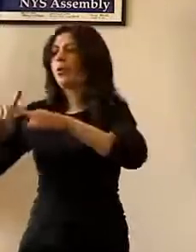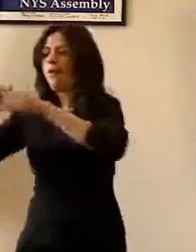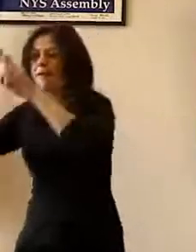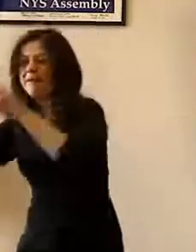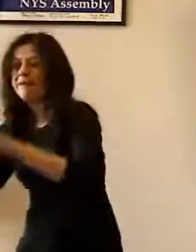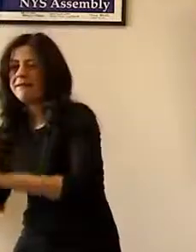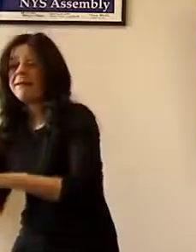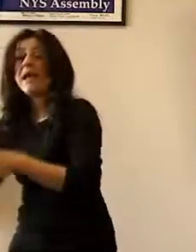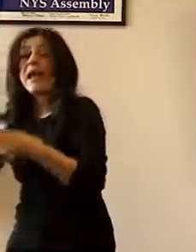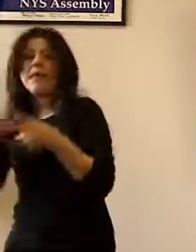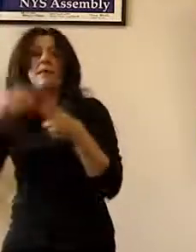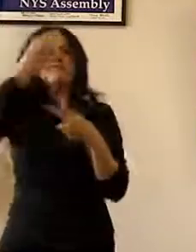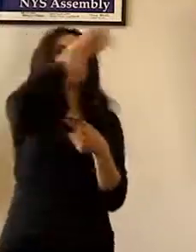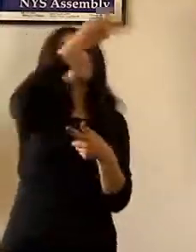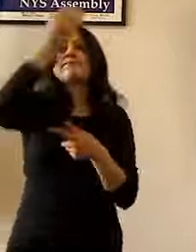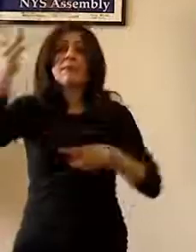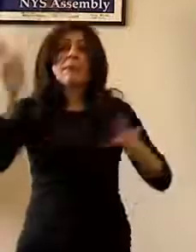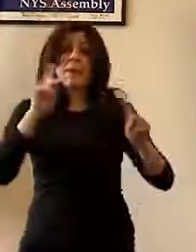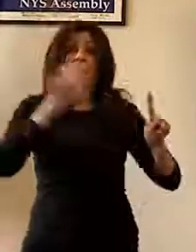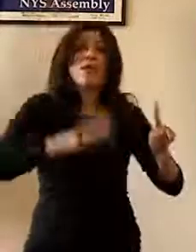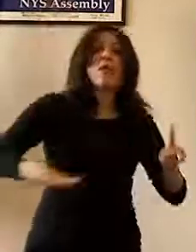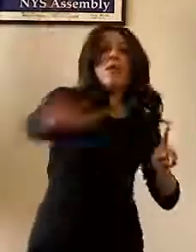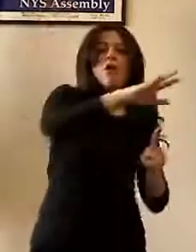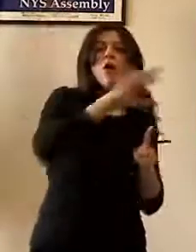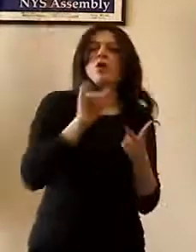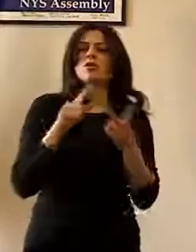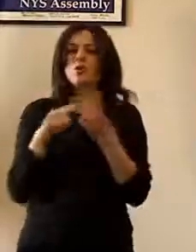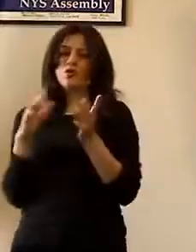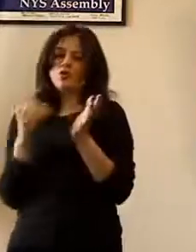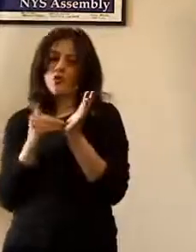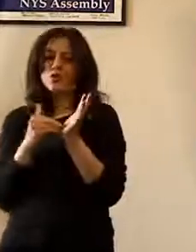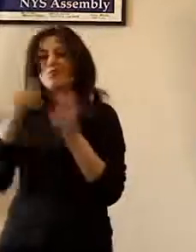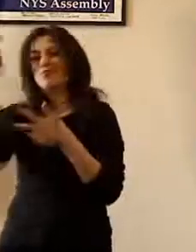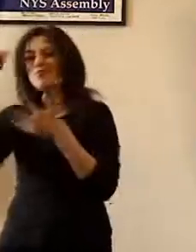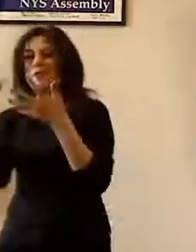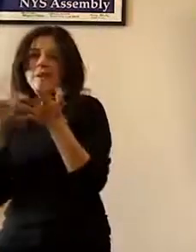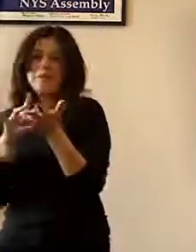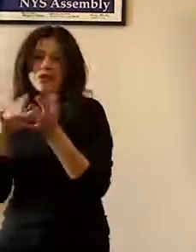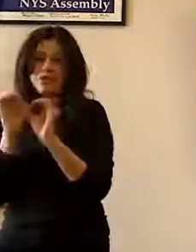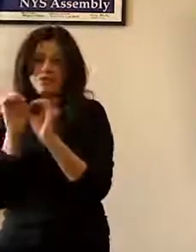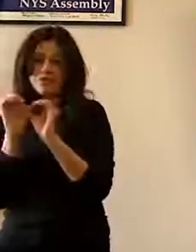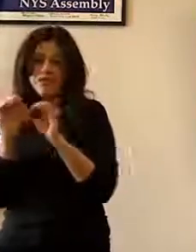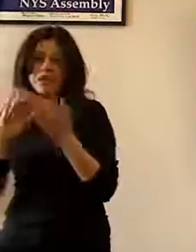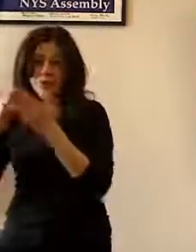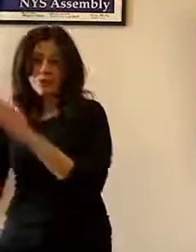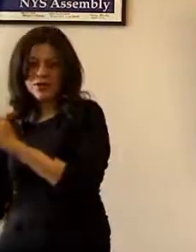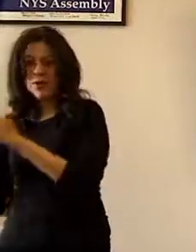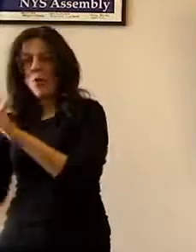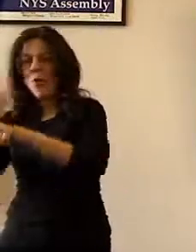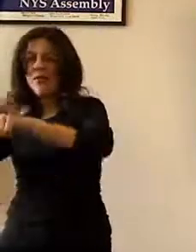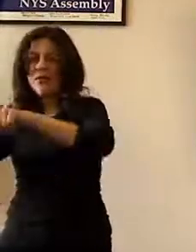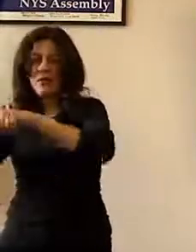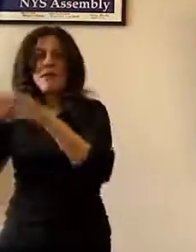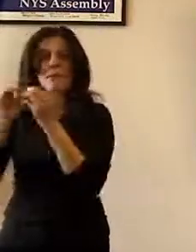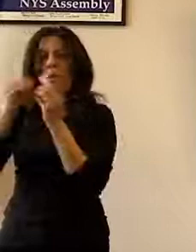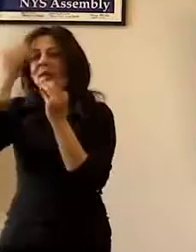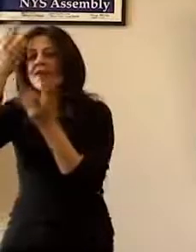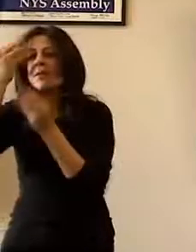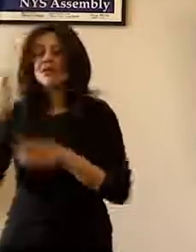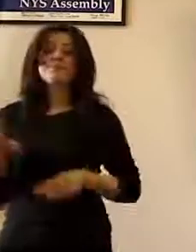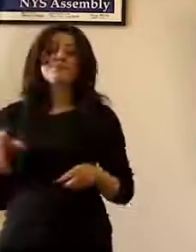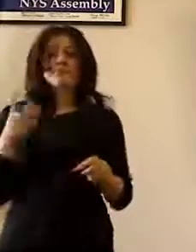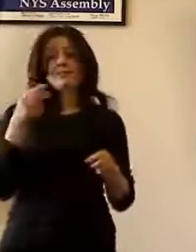and providers like us guidance moving forward. That's absolutely correct. And what people have to understand